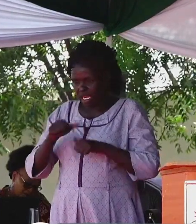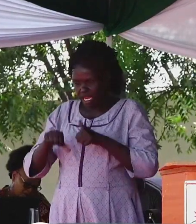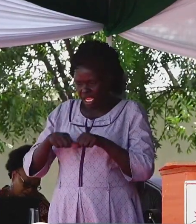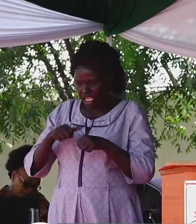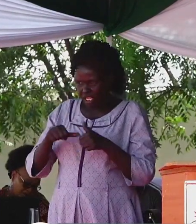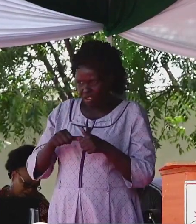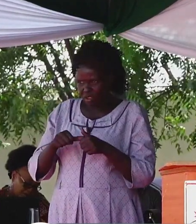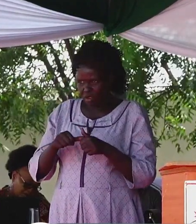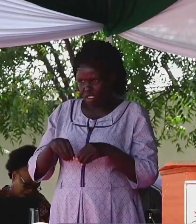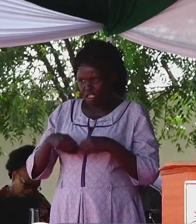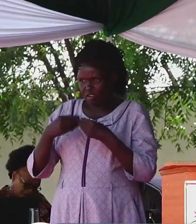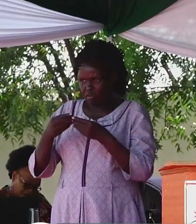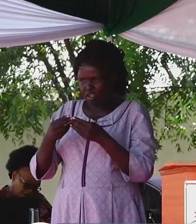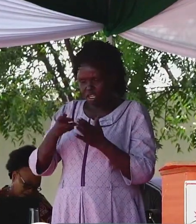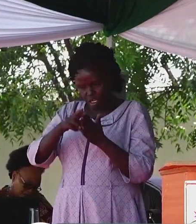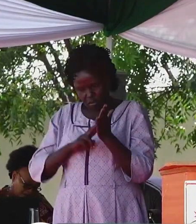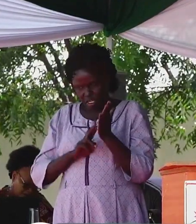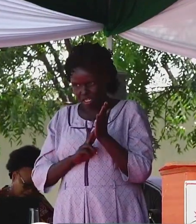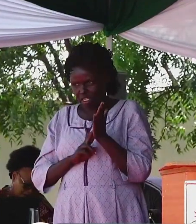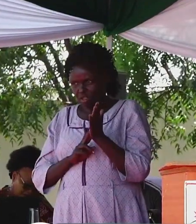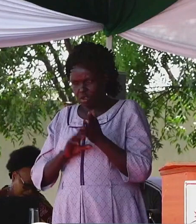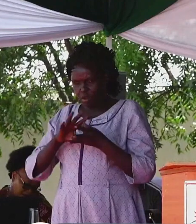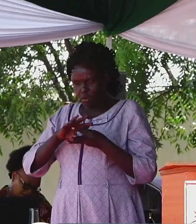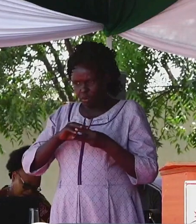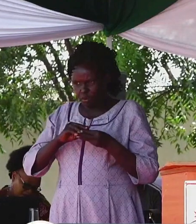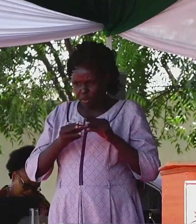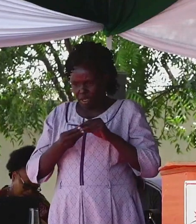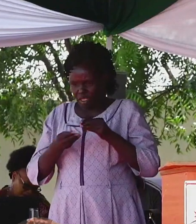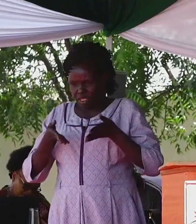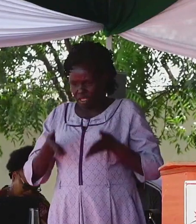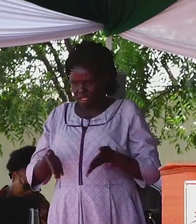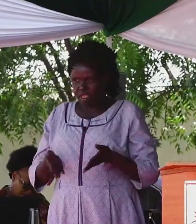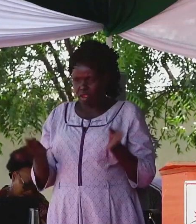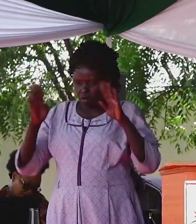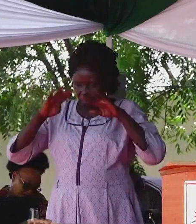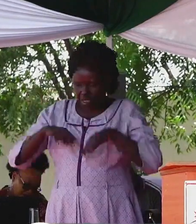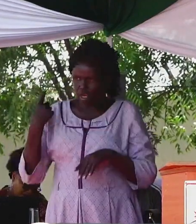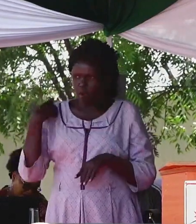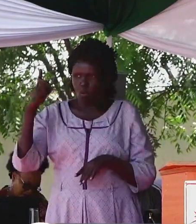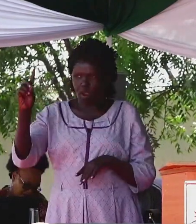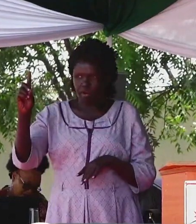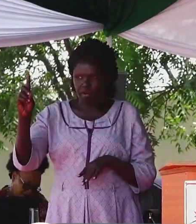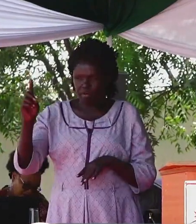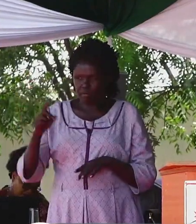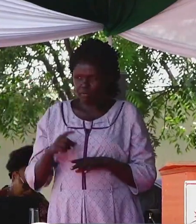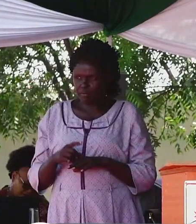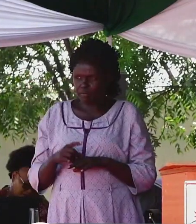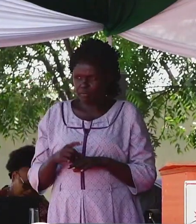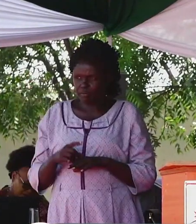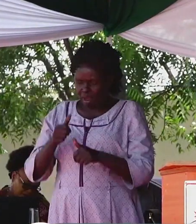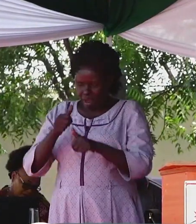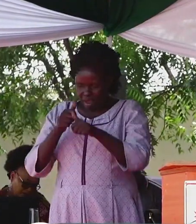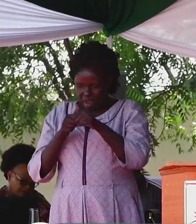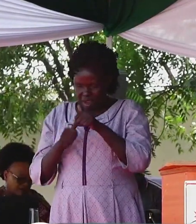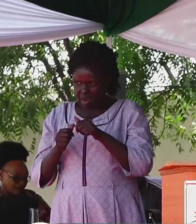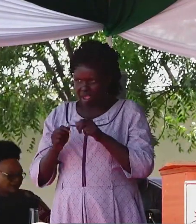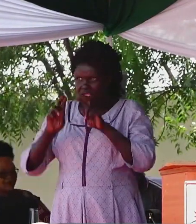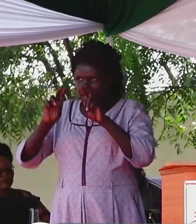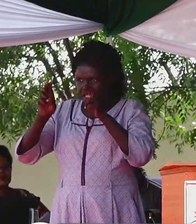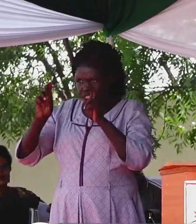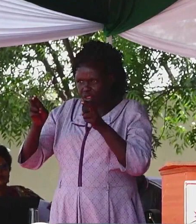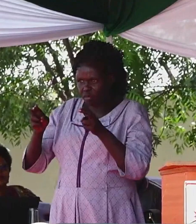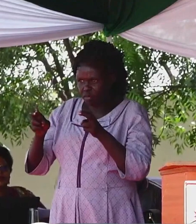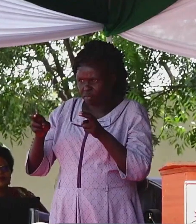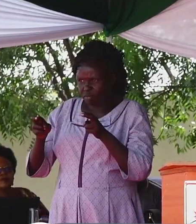action-oriented recommendations made at this conference. Number one, it is under the theme,